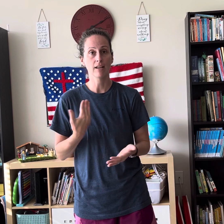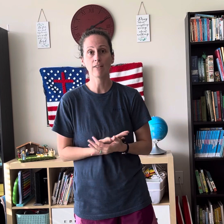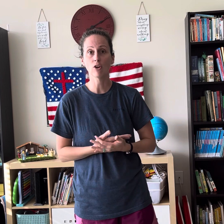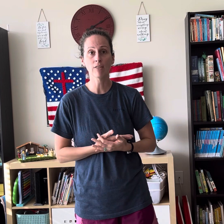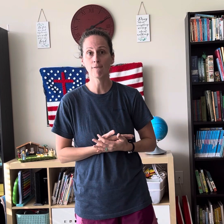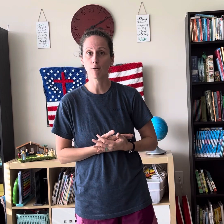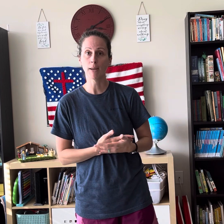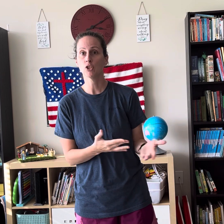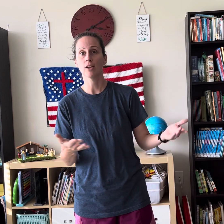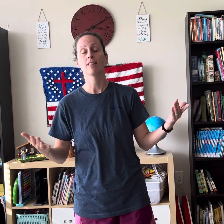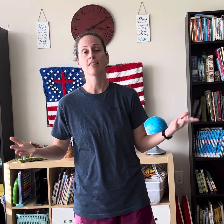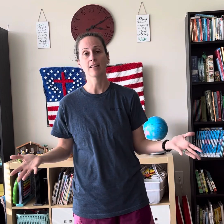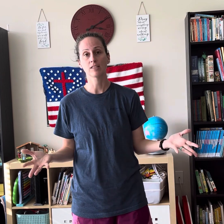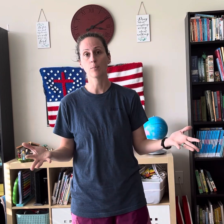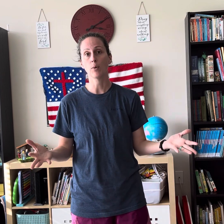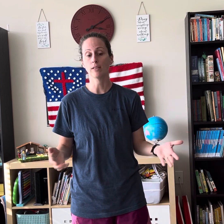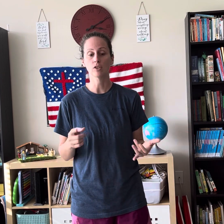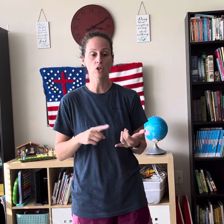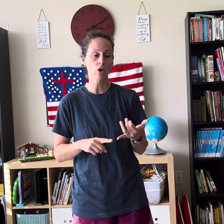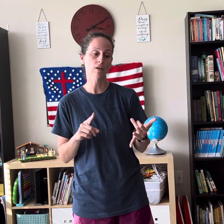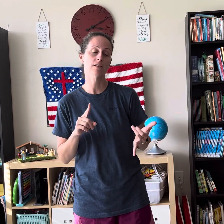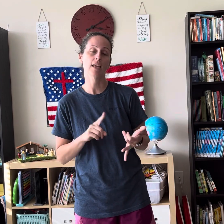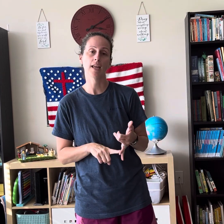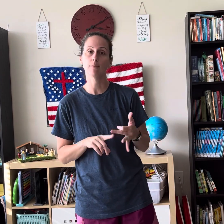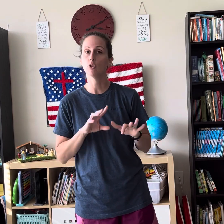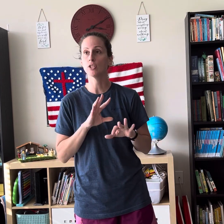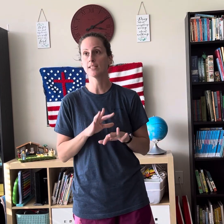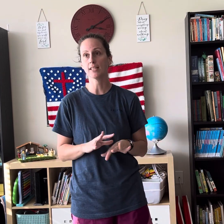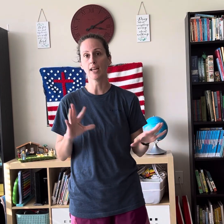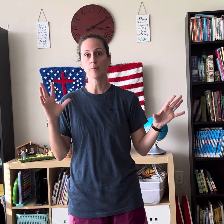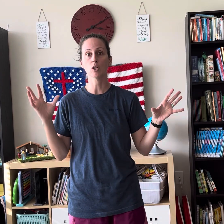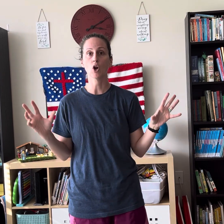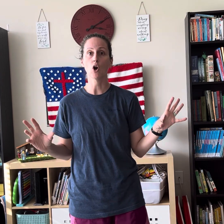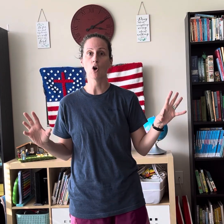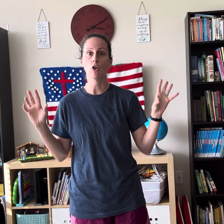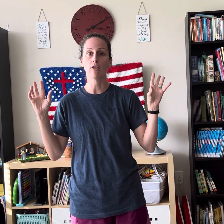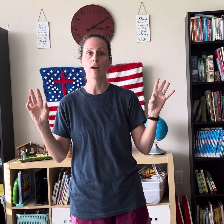they know the information, that's the point. The songs, the hand motions, the games are all there